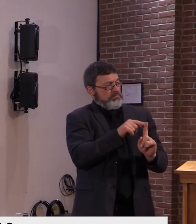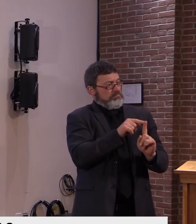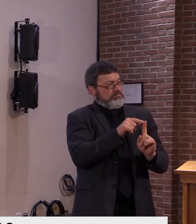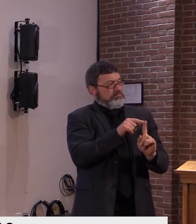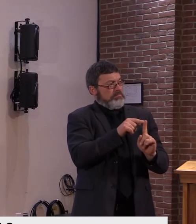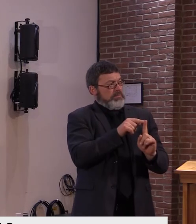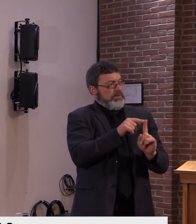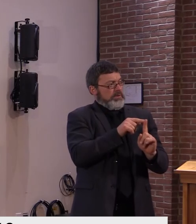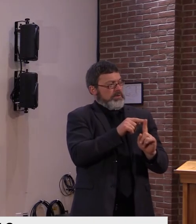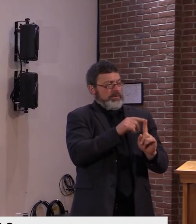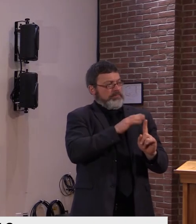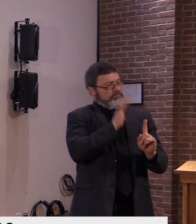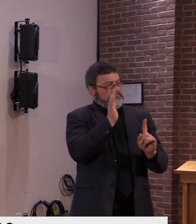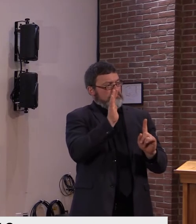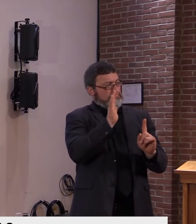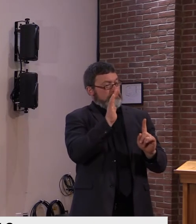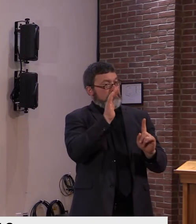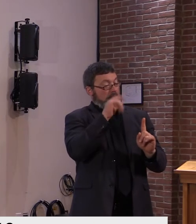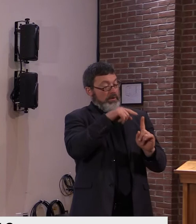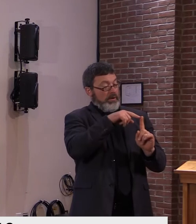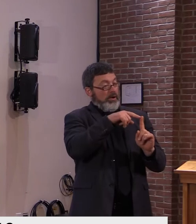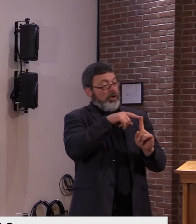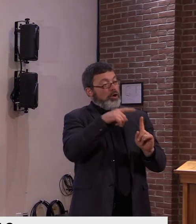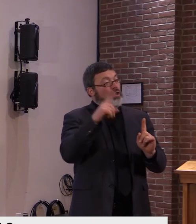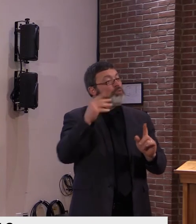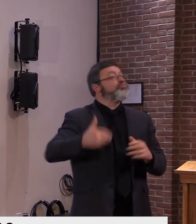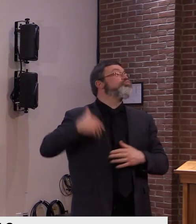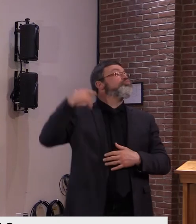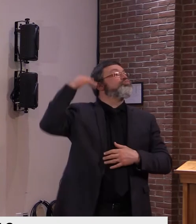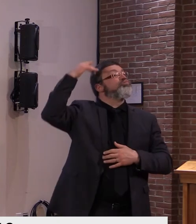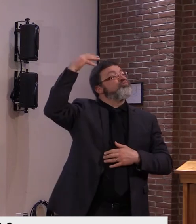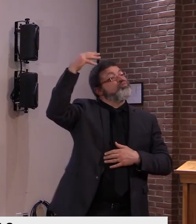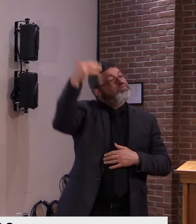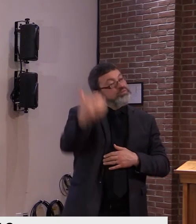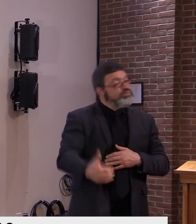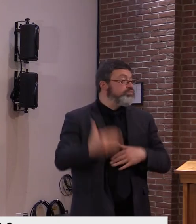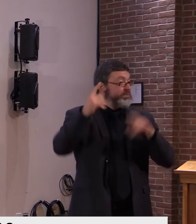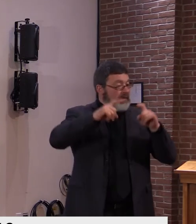regularity. And I think we recognize there are people who are in very